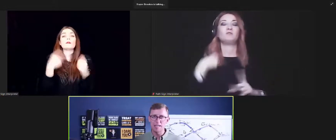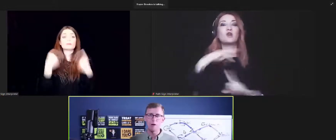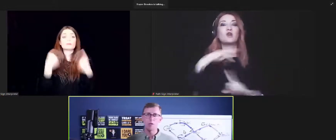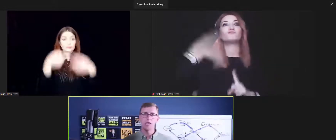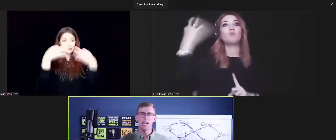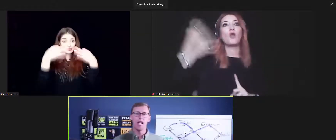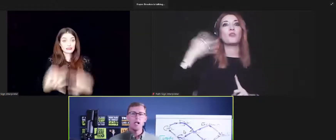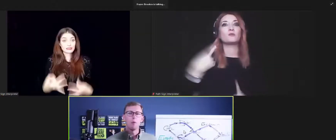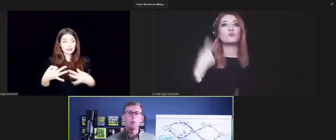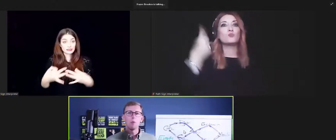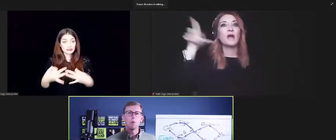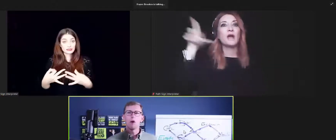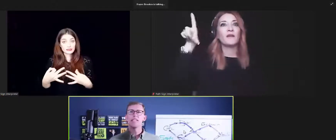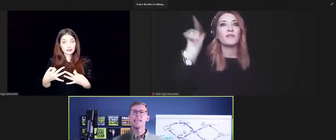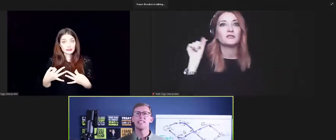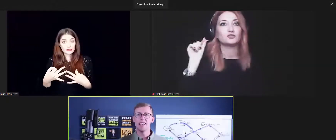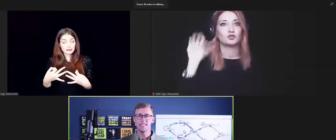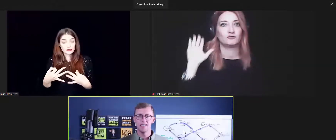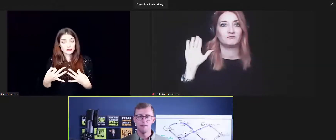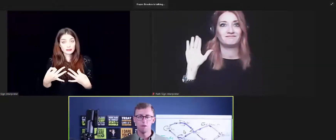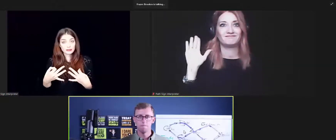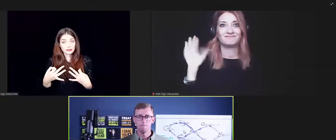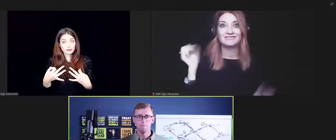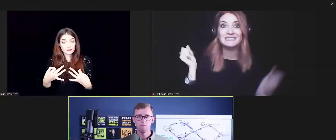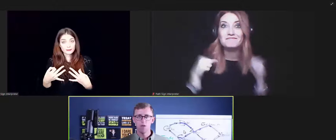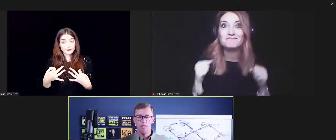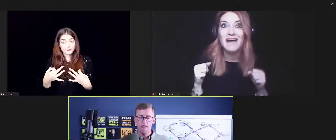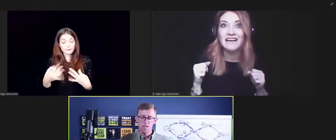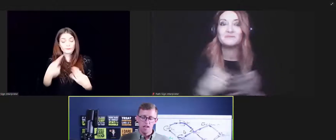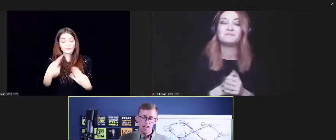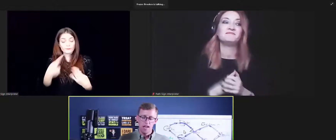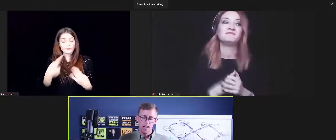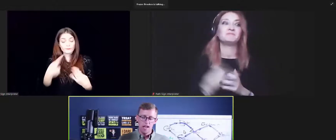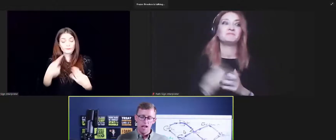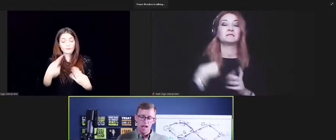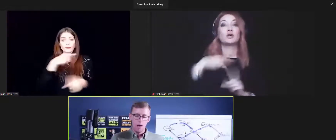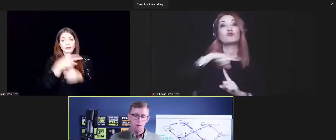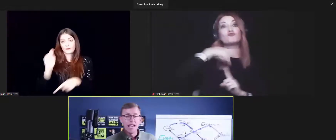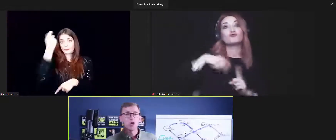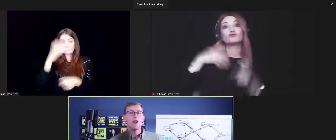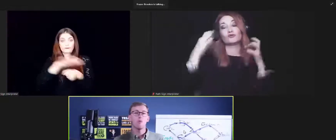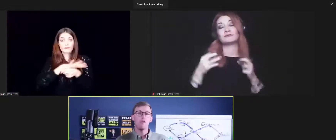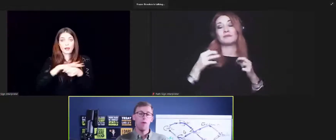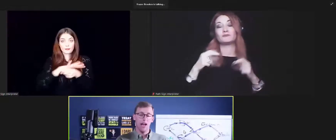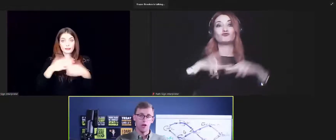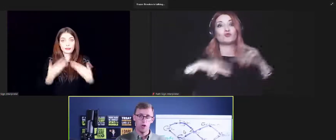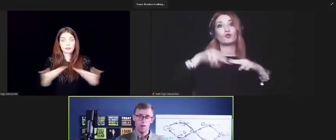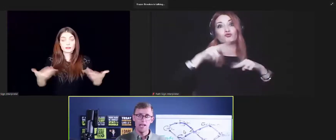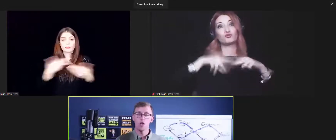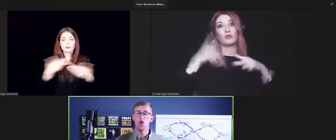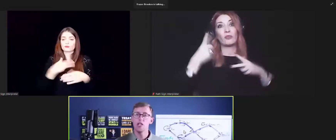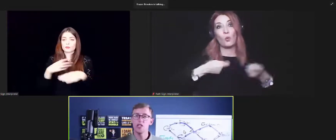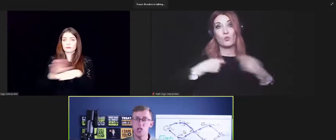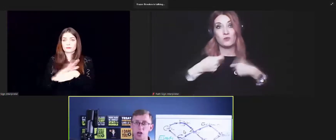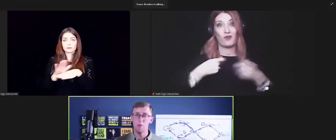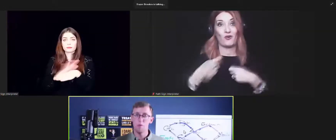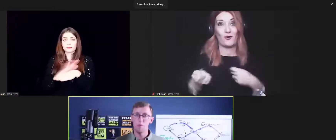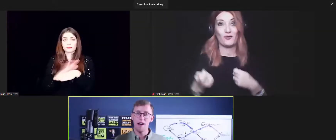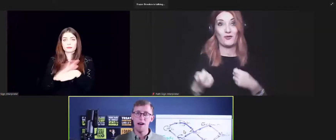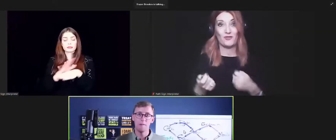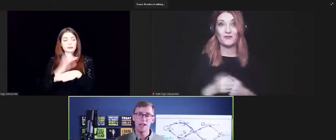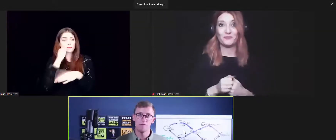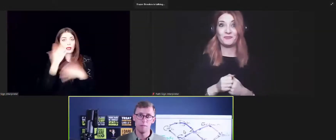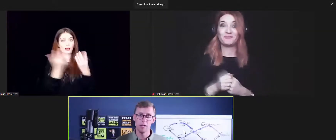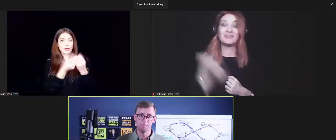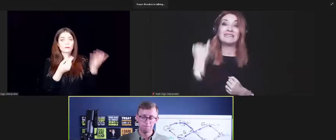excited about it, but we want to take it to the next level. Here's the question I want to ask you. Here's the choice and the decision we have to make as